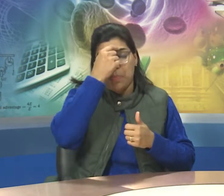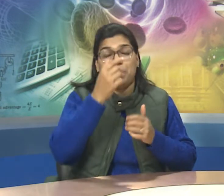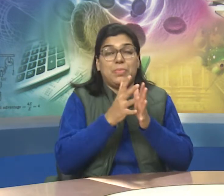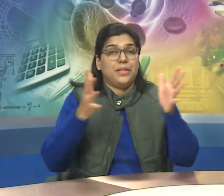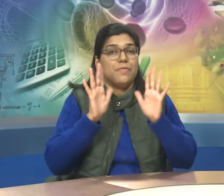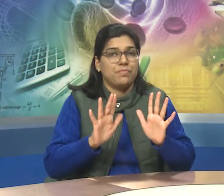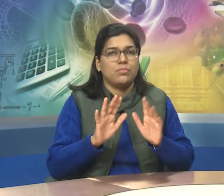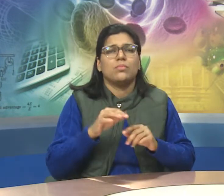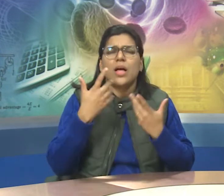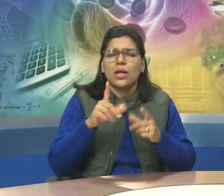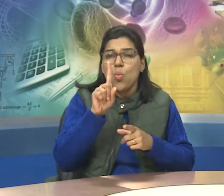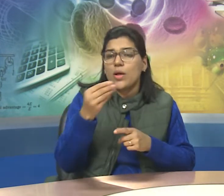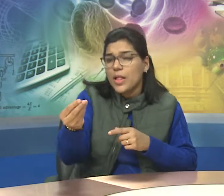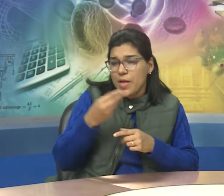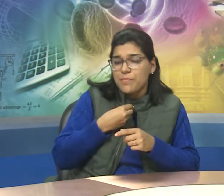To see that